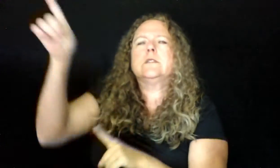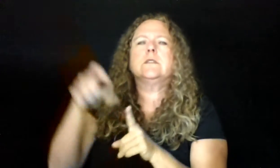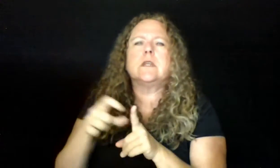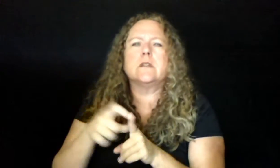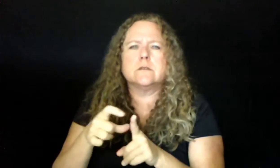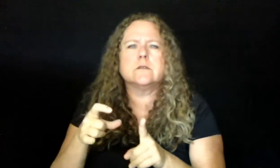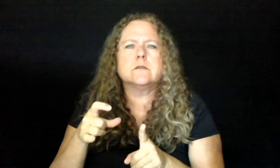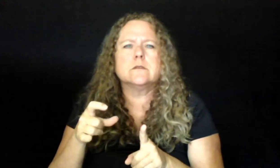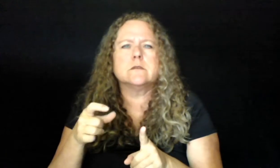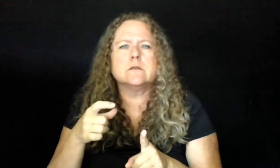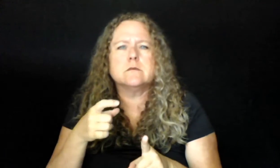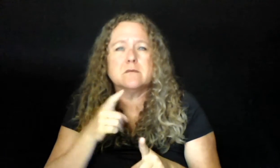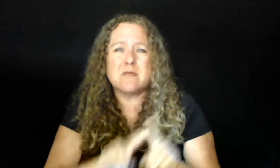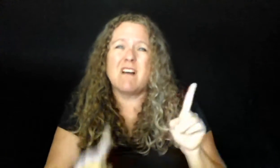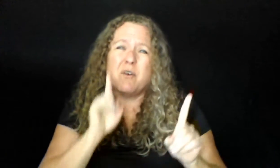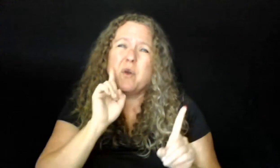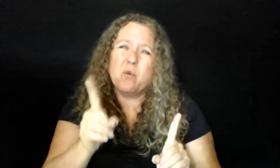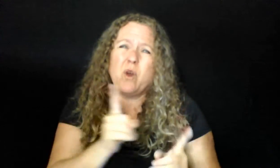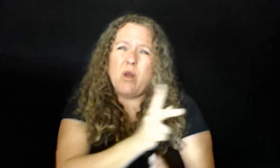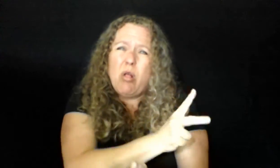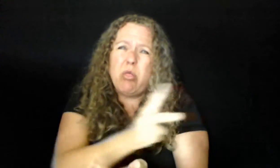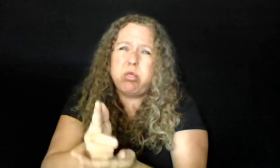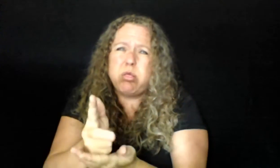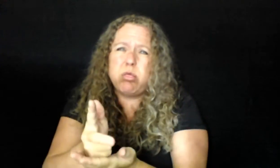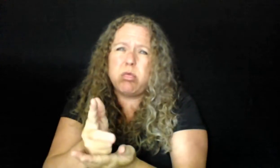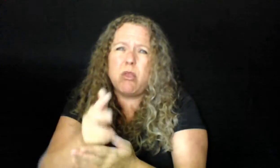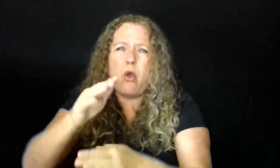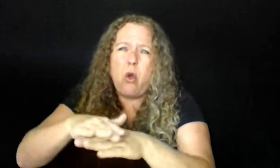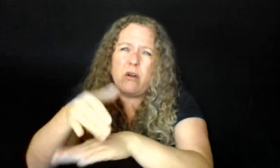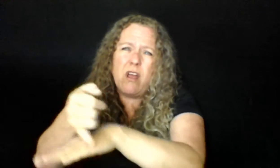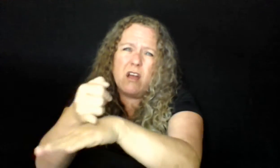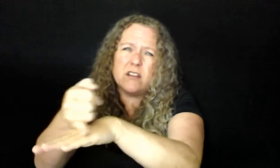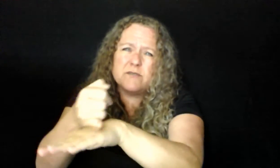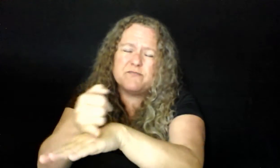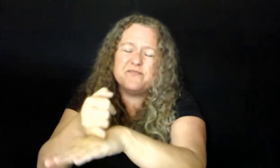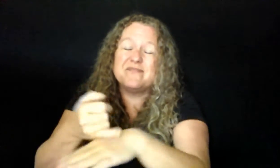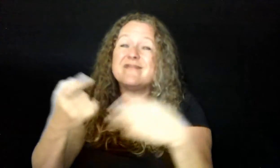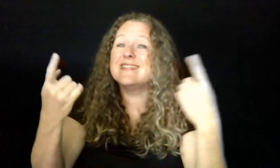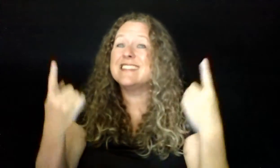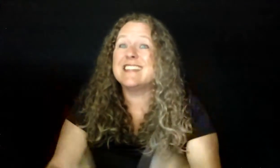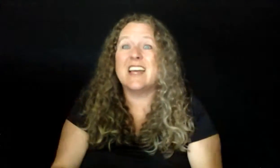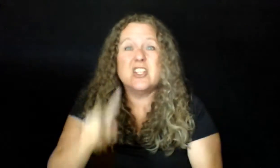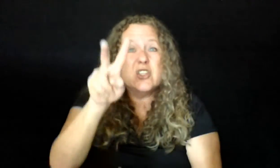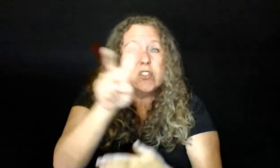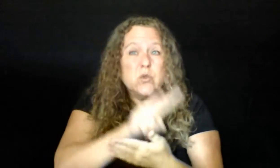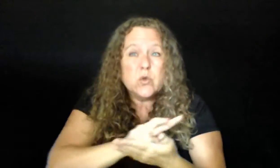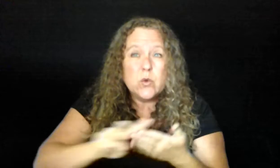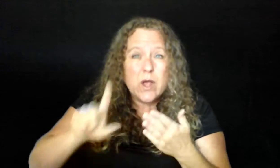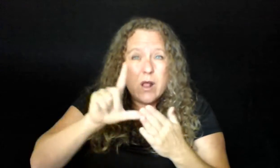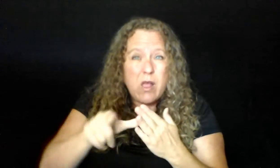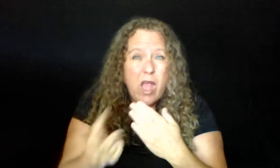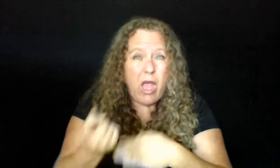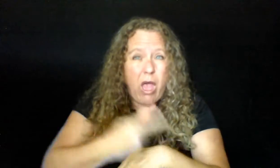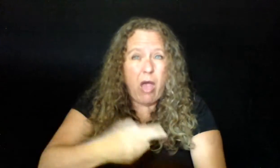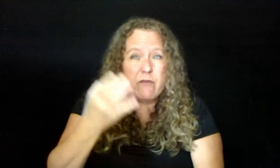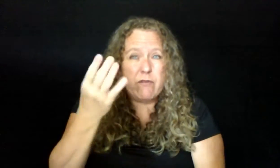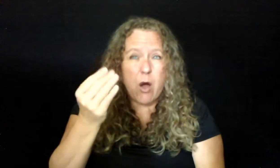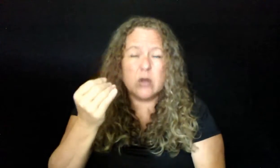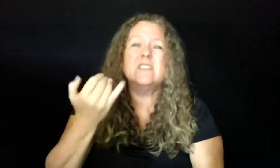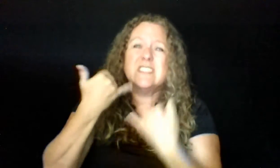some island.'" The shipwreck. On the 14th night, we were still being driven across the Adriatic Sea, when about midnight,